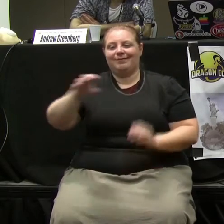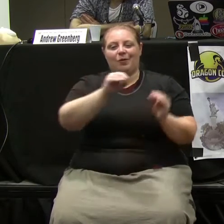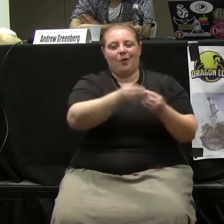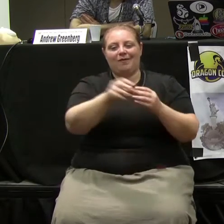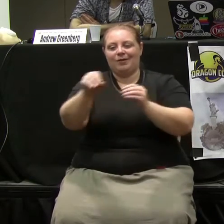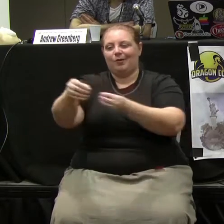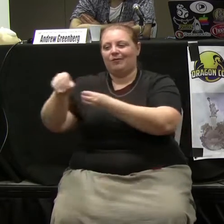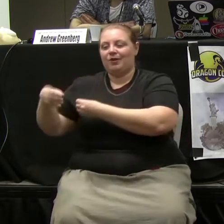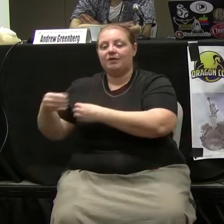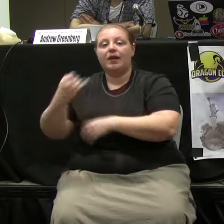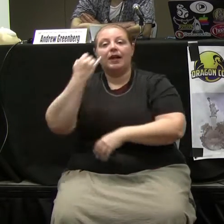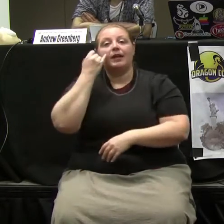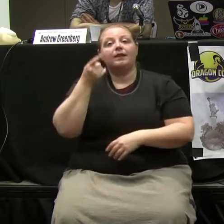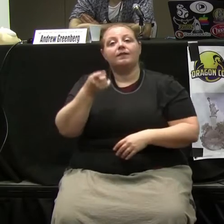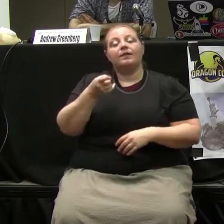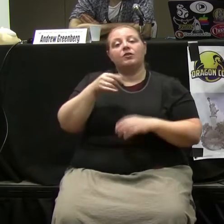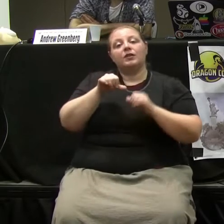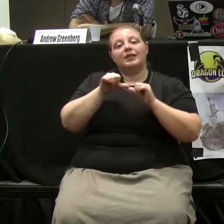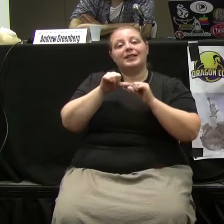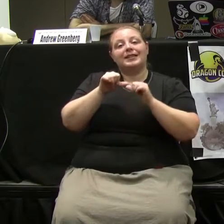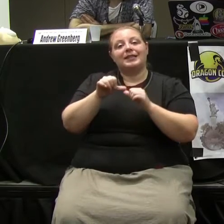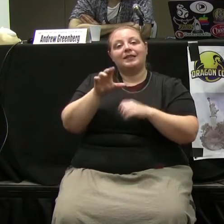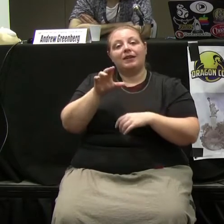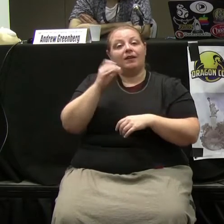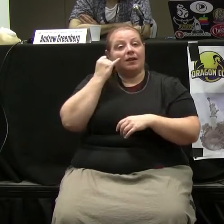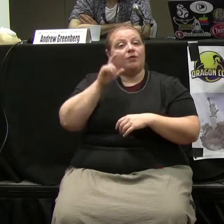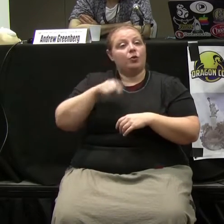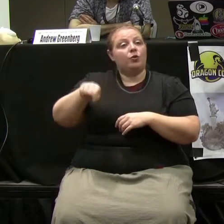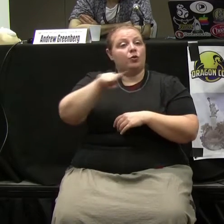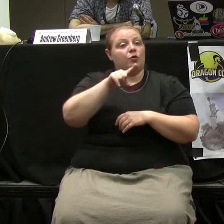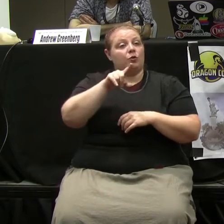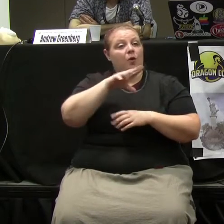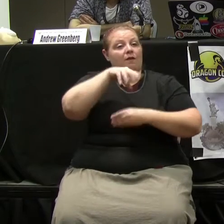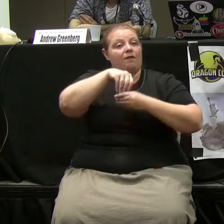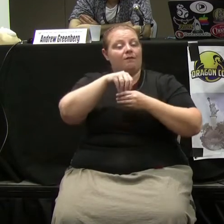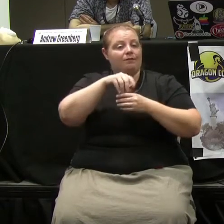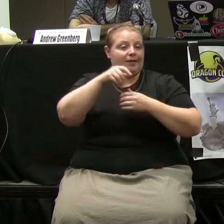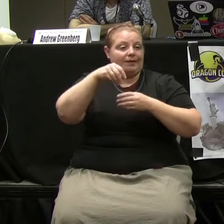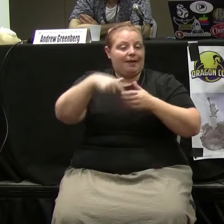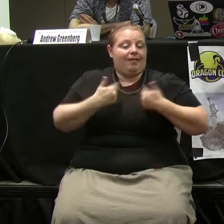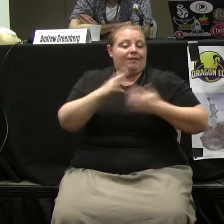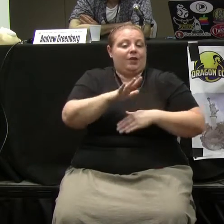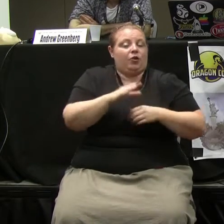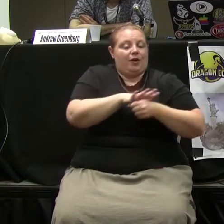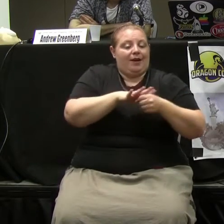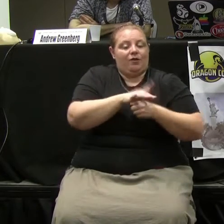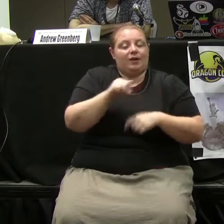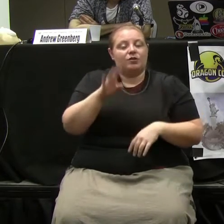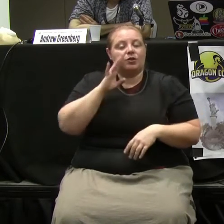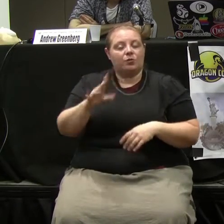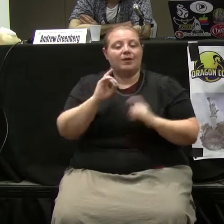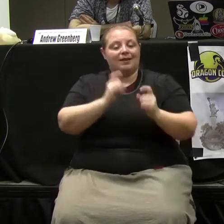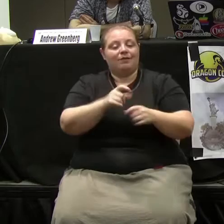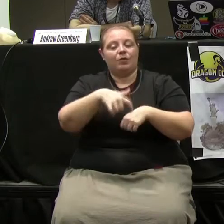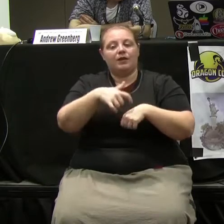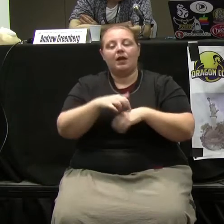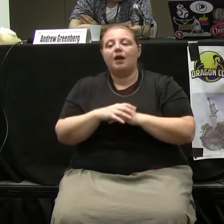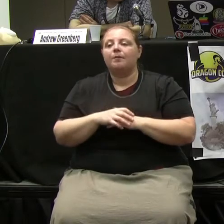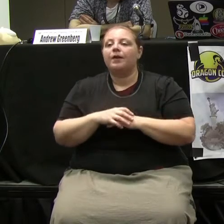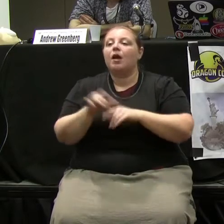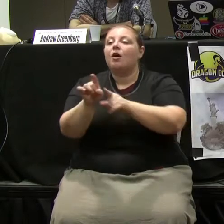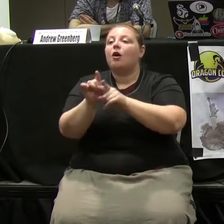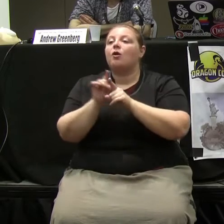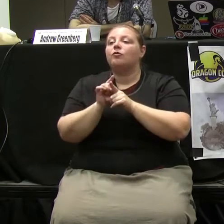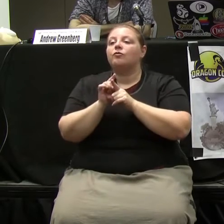her constituent, she'll try and make time, even if she doesn't have the time. This brings up a few interesting points on